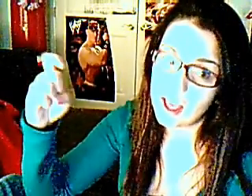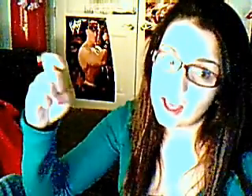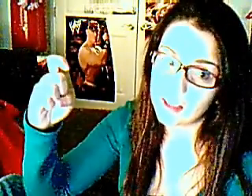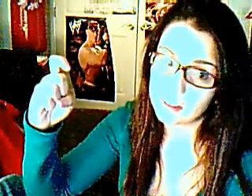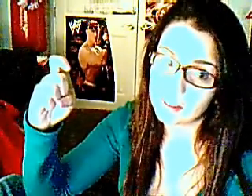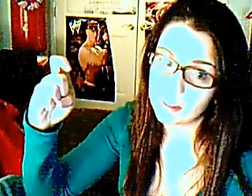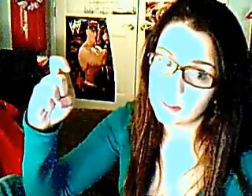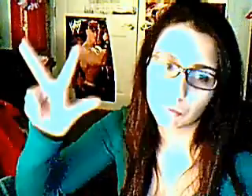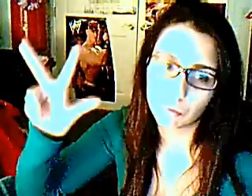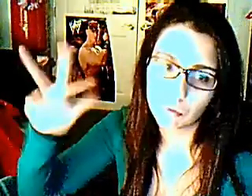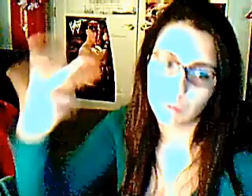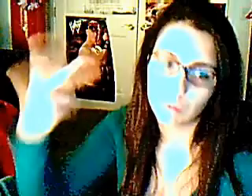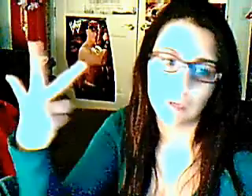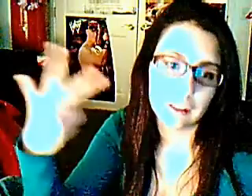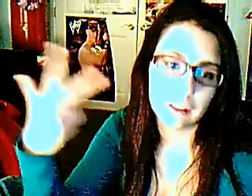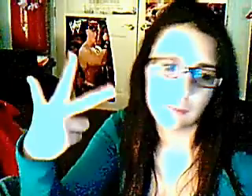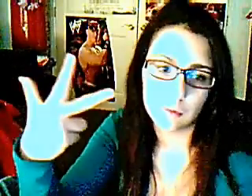X 3.